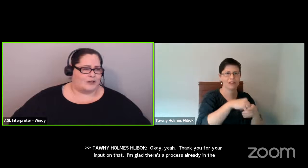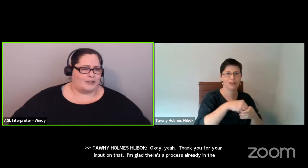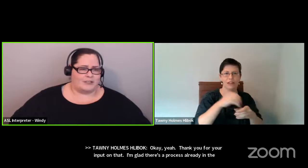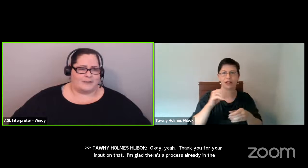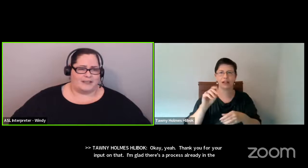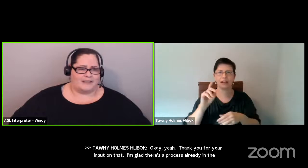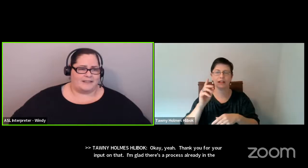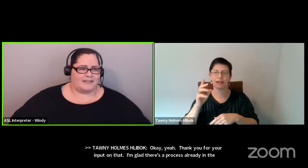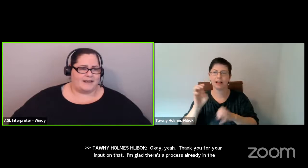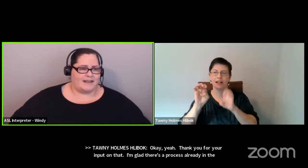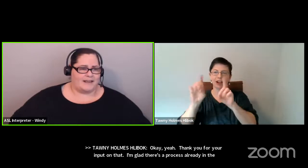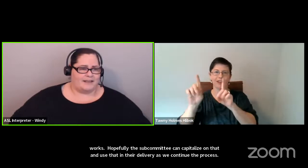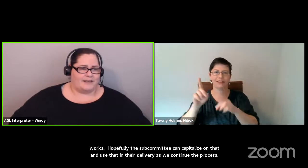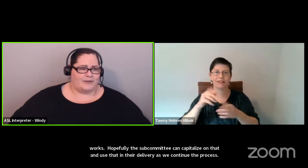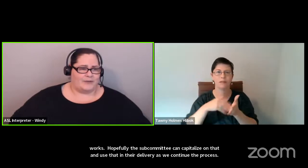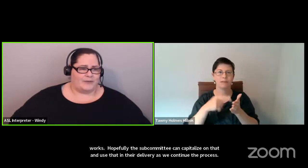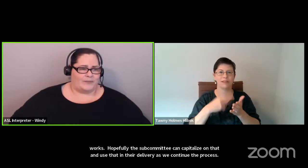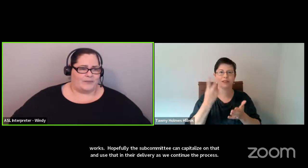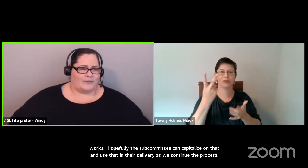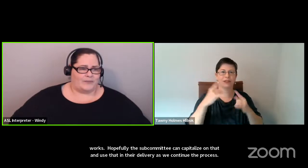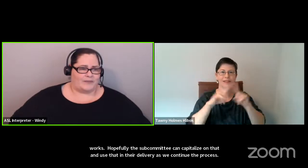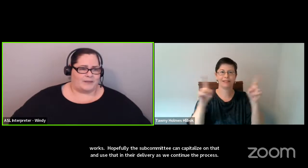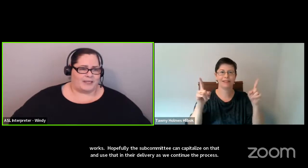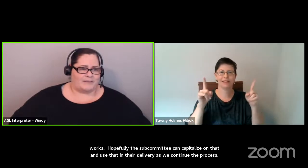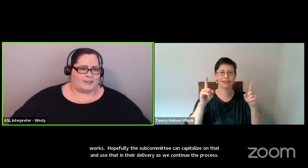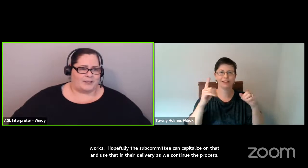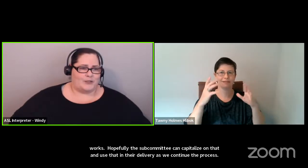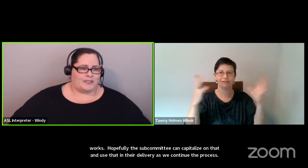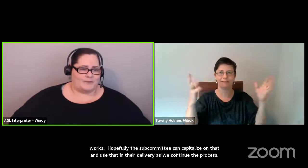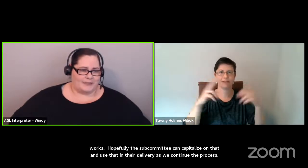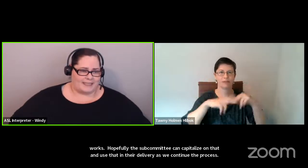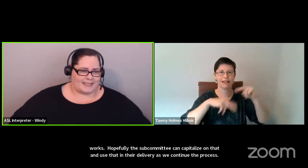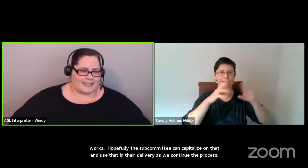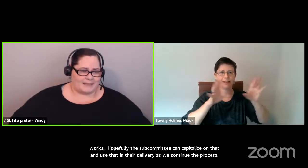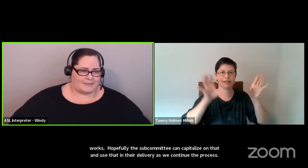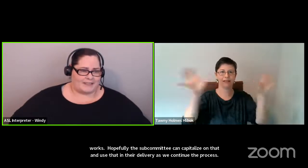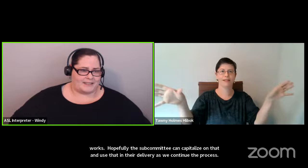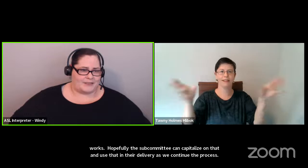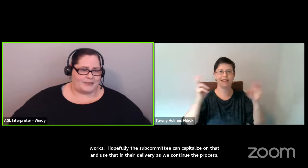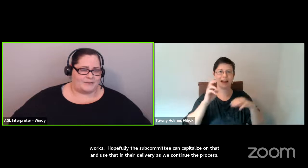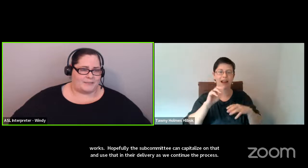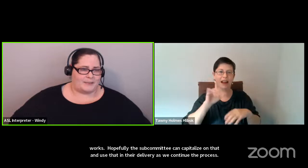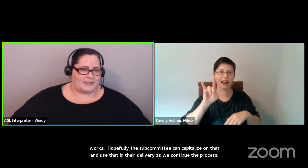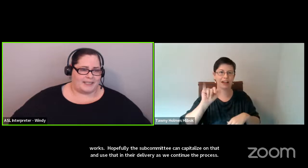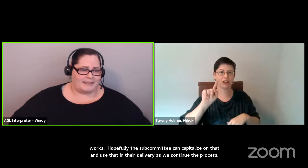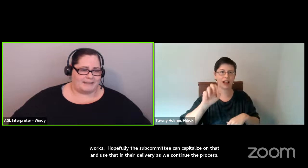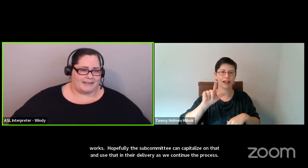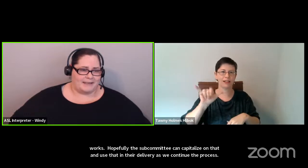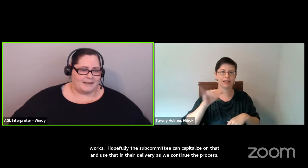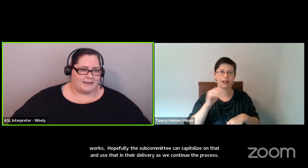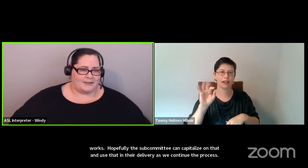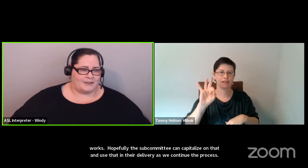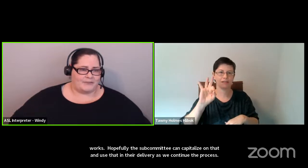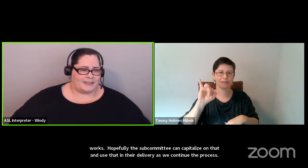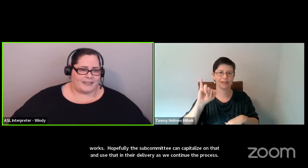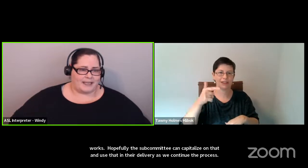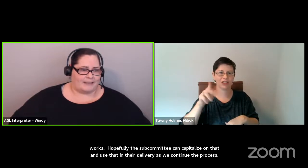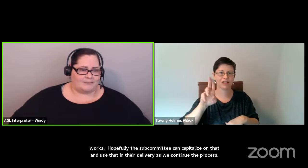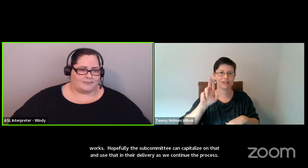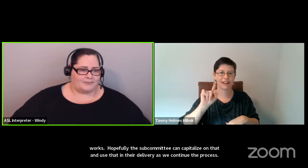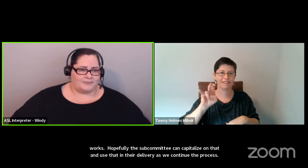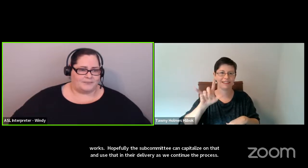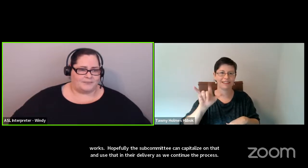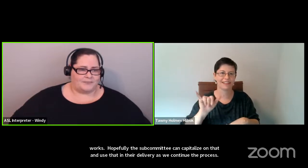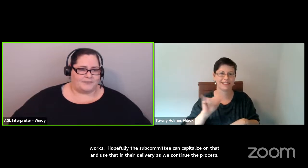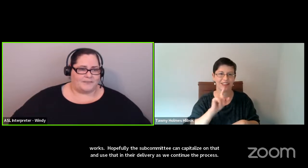same struggles because, you know, sometimes there are two different systems, two different built-in, two different